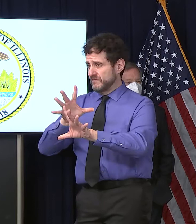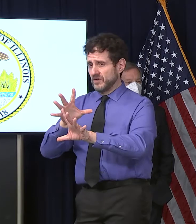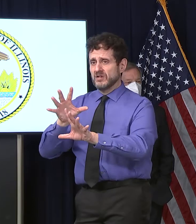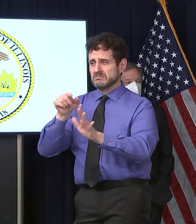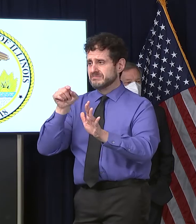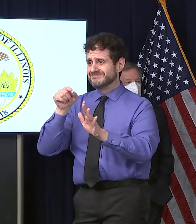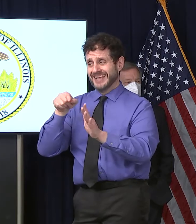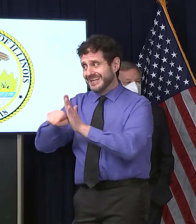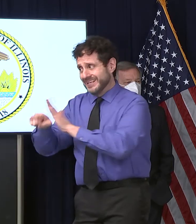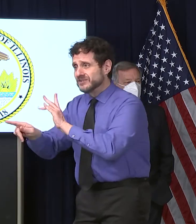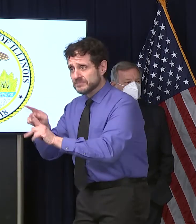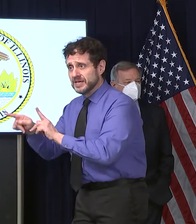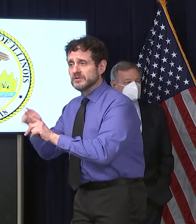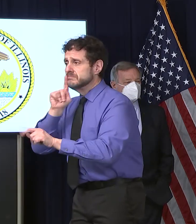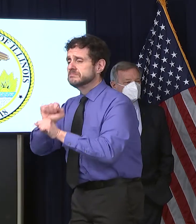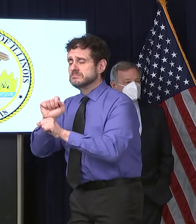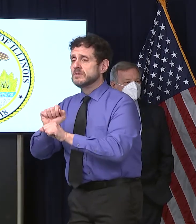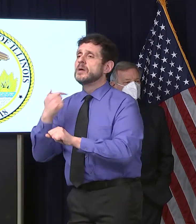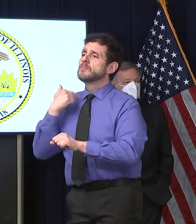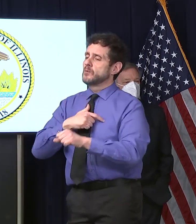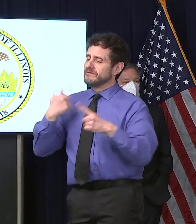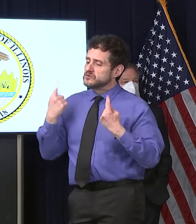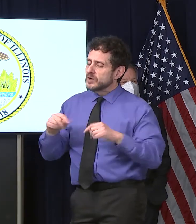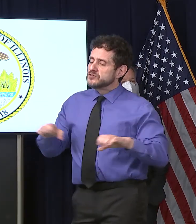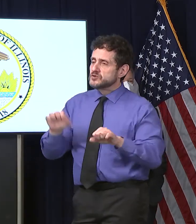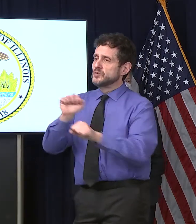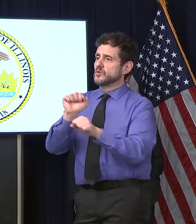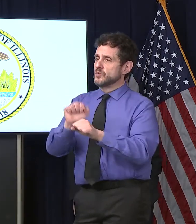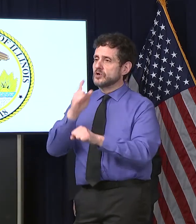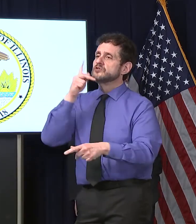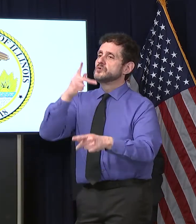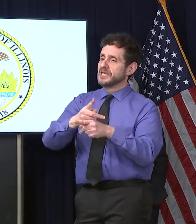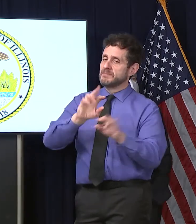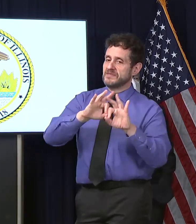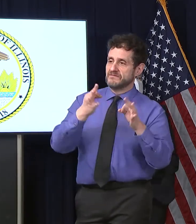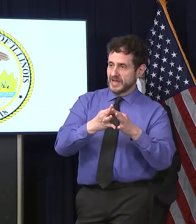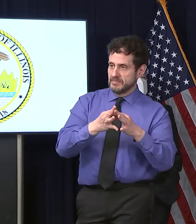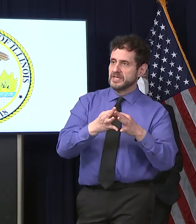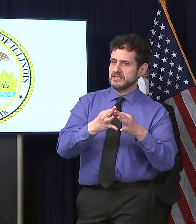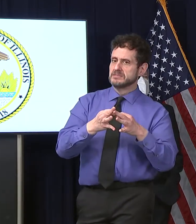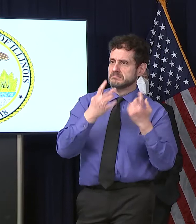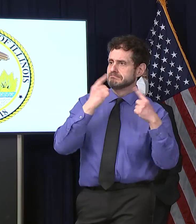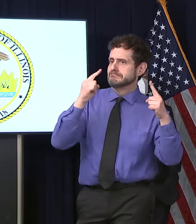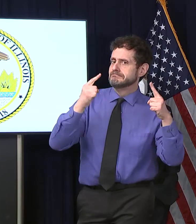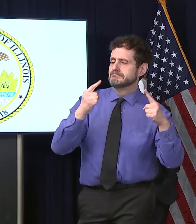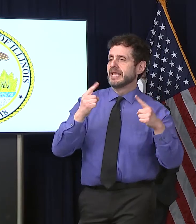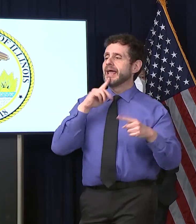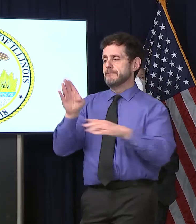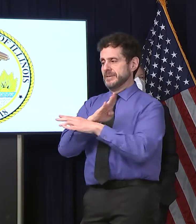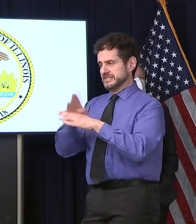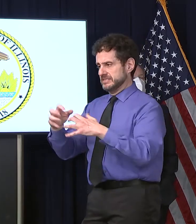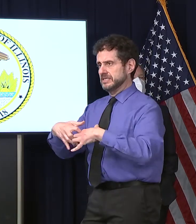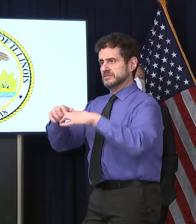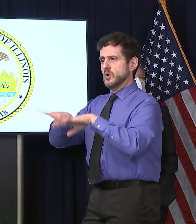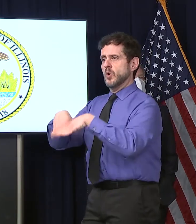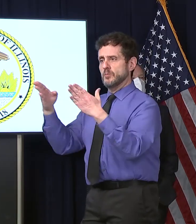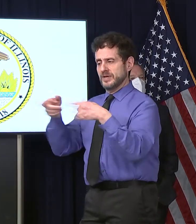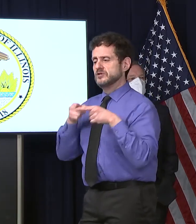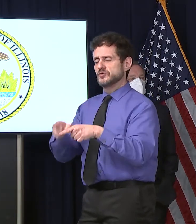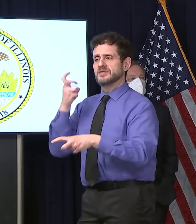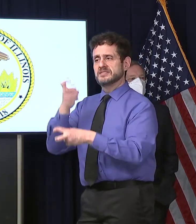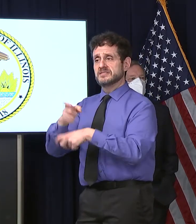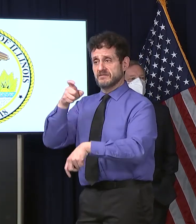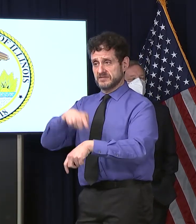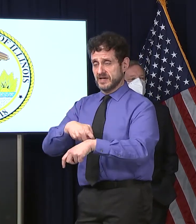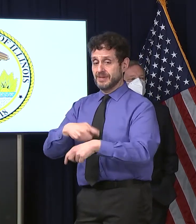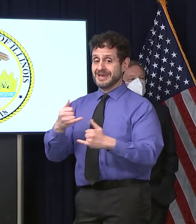desperately needed to keep our families and businesses afloat in this very difficult time. And now, thanks to this new site,